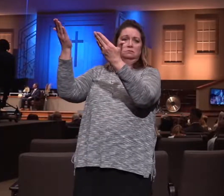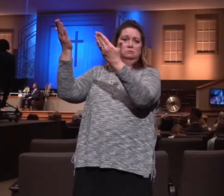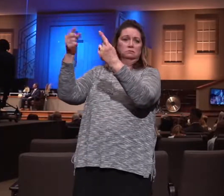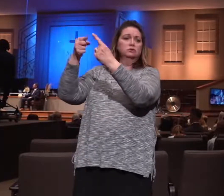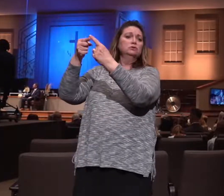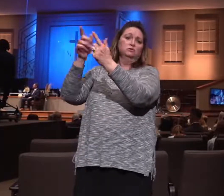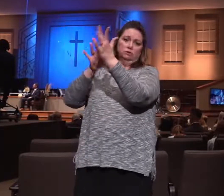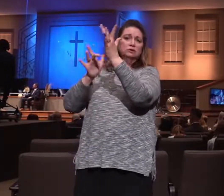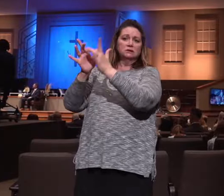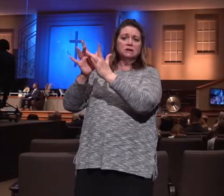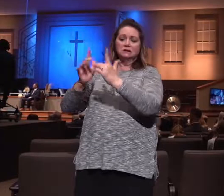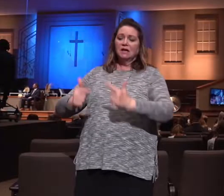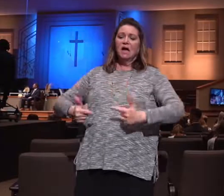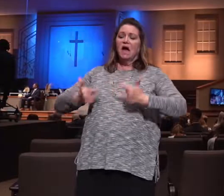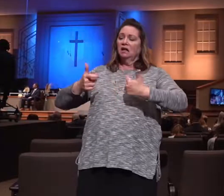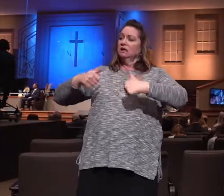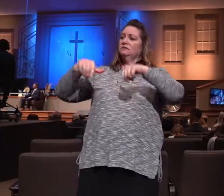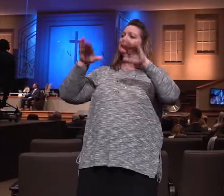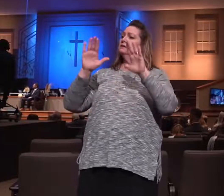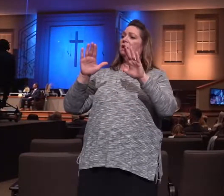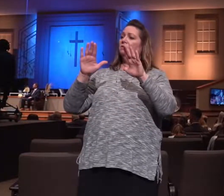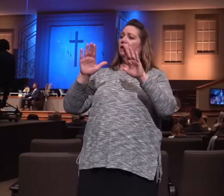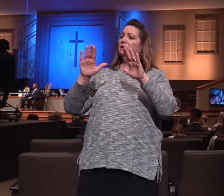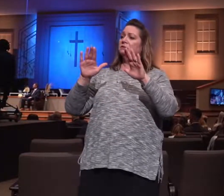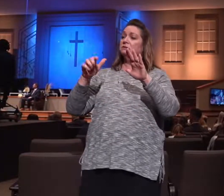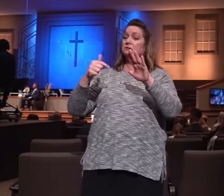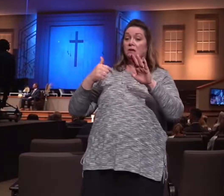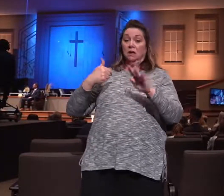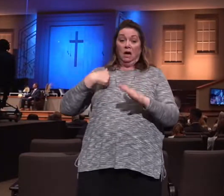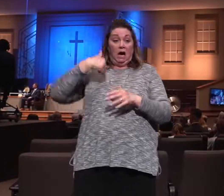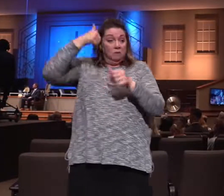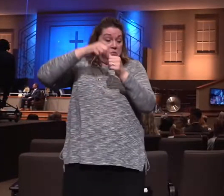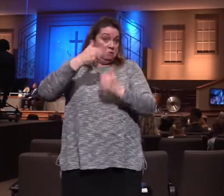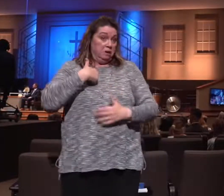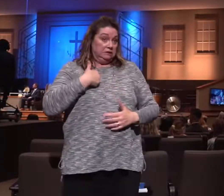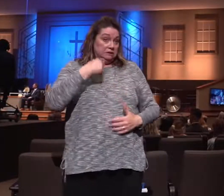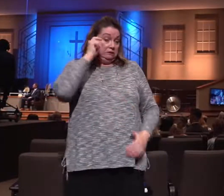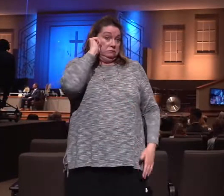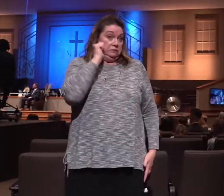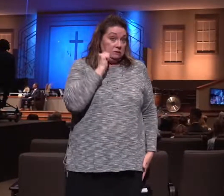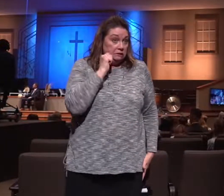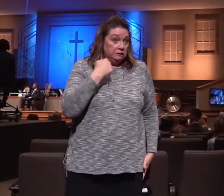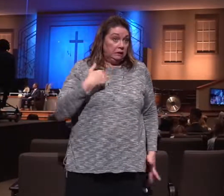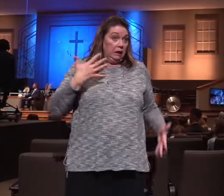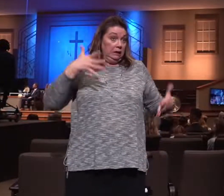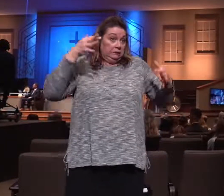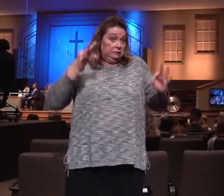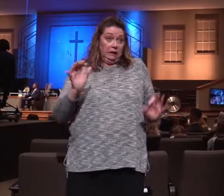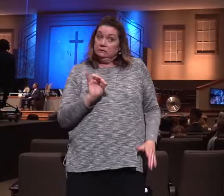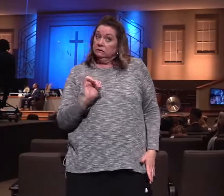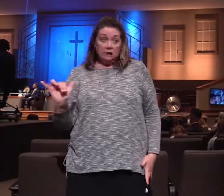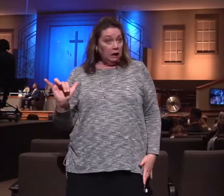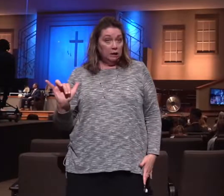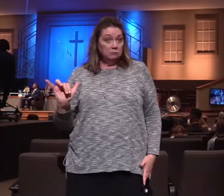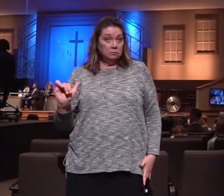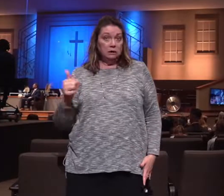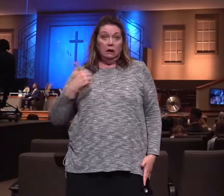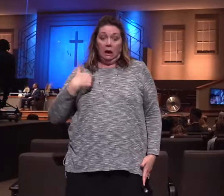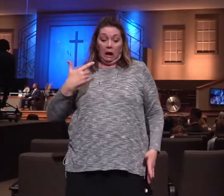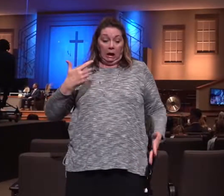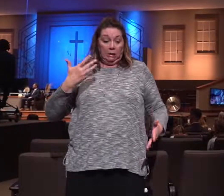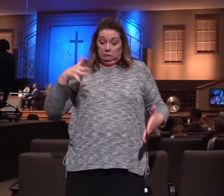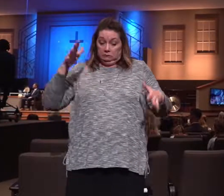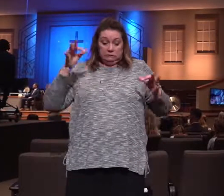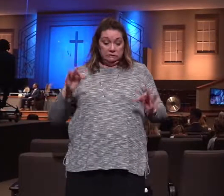sacrifice, and that put me in Christ Church, ready to be there and to get to experience the harvest there,